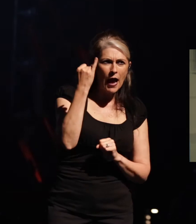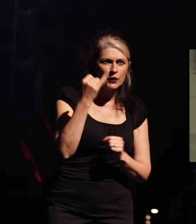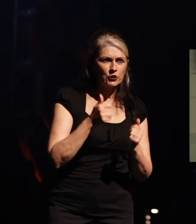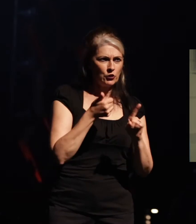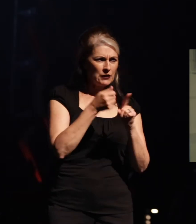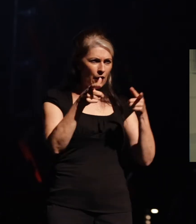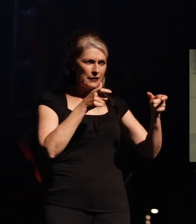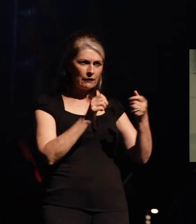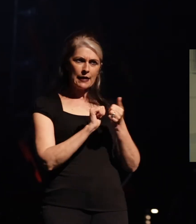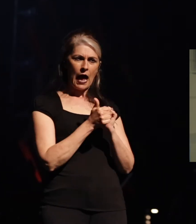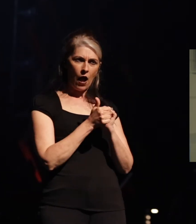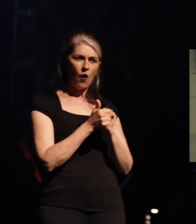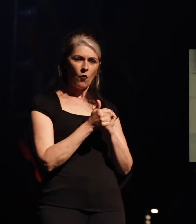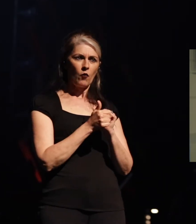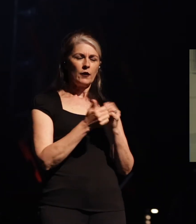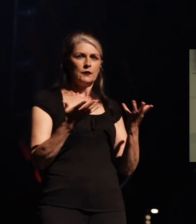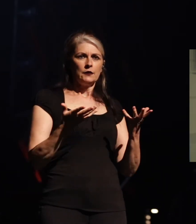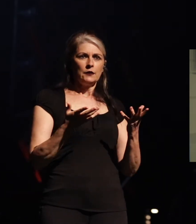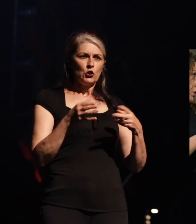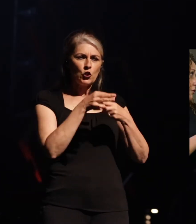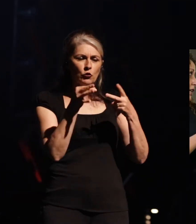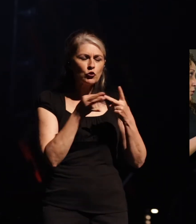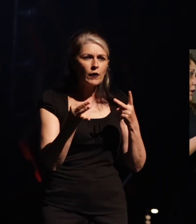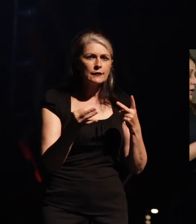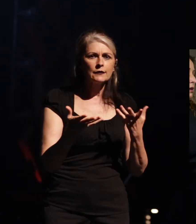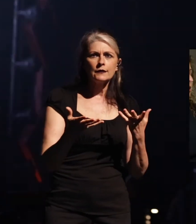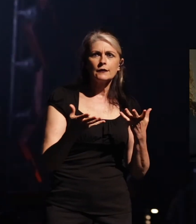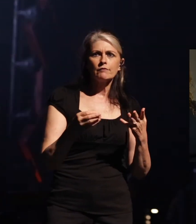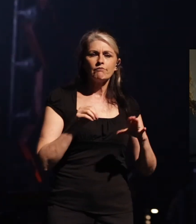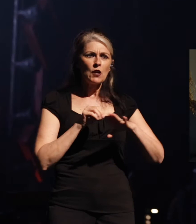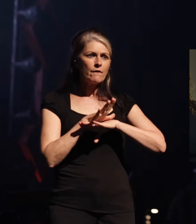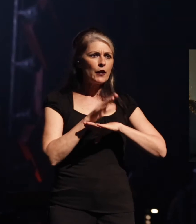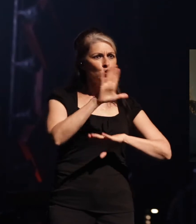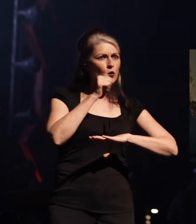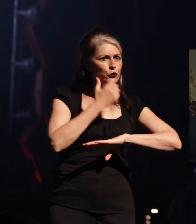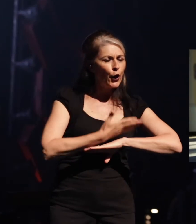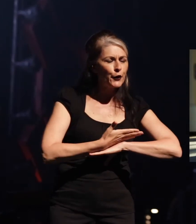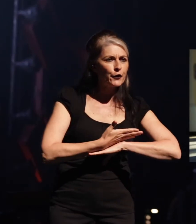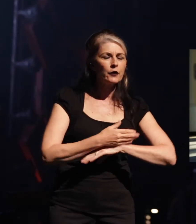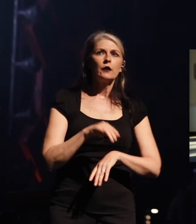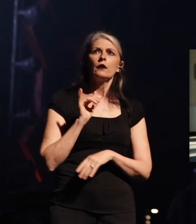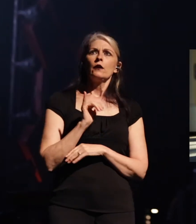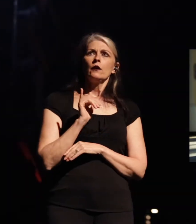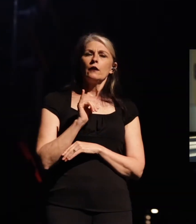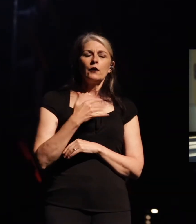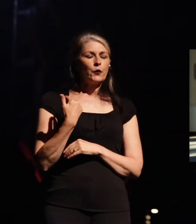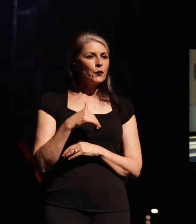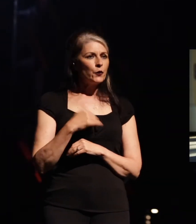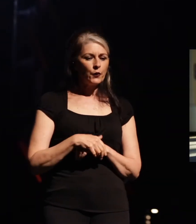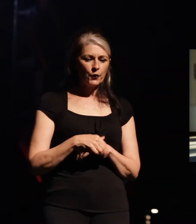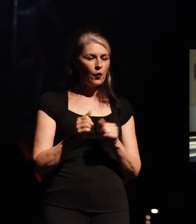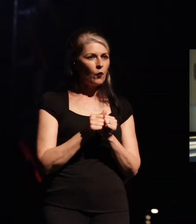this, how your choices would affect Lauren. And so just with that,